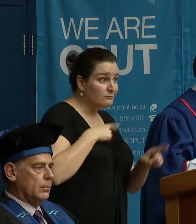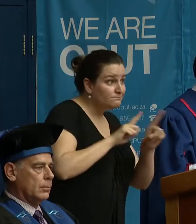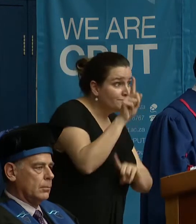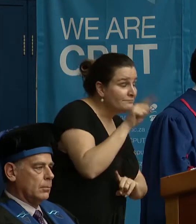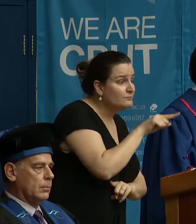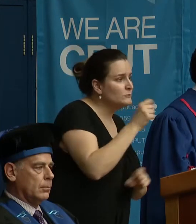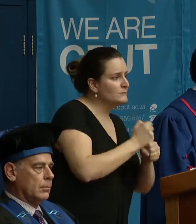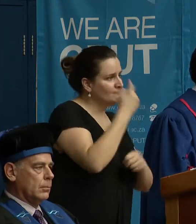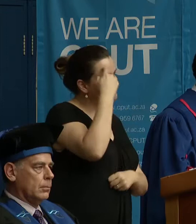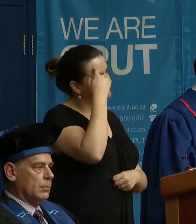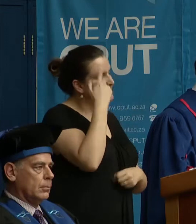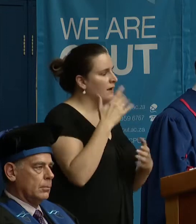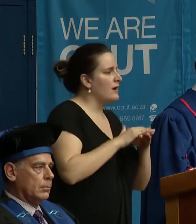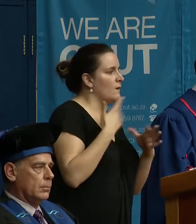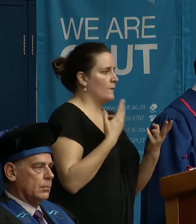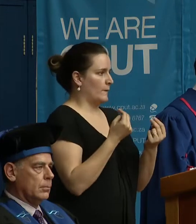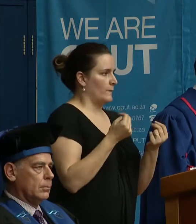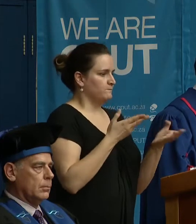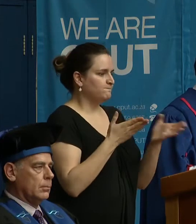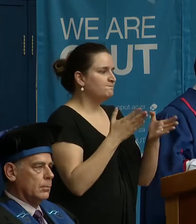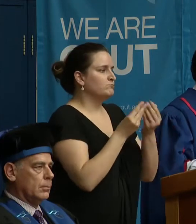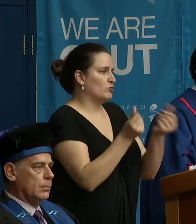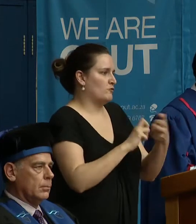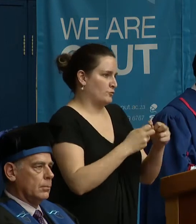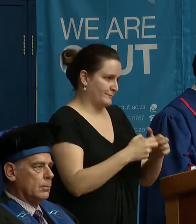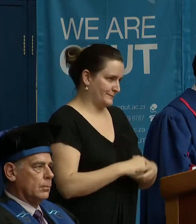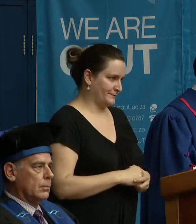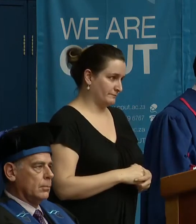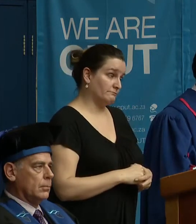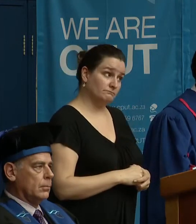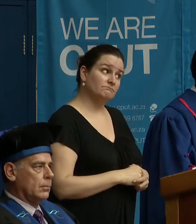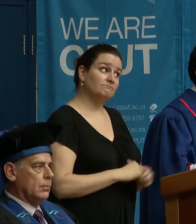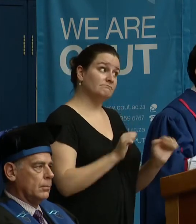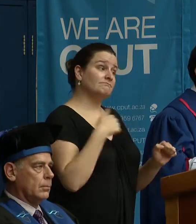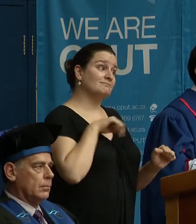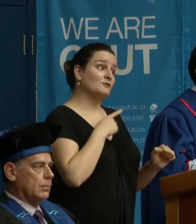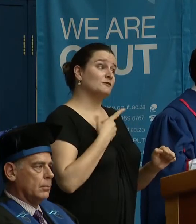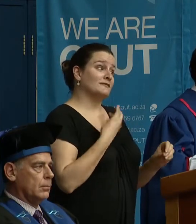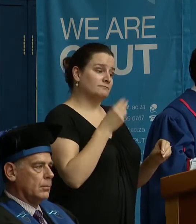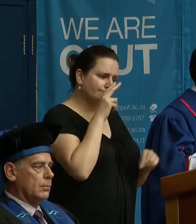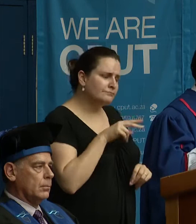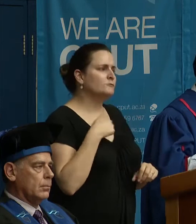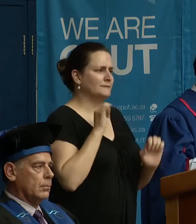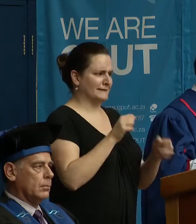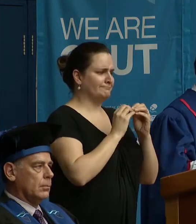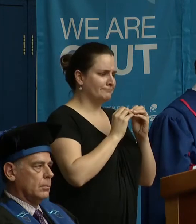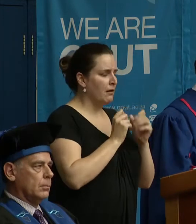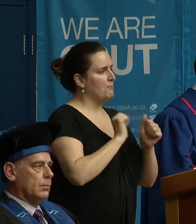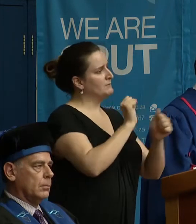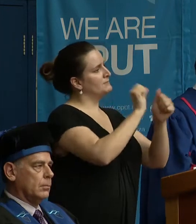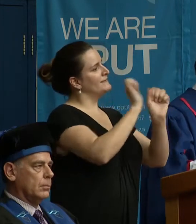think of new ways of solving old problems. Very often we look at things and we say, I can make it better. And that's great, that's